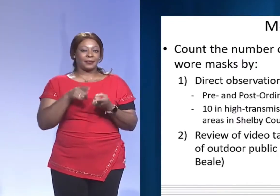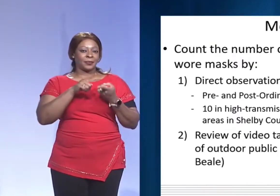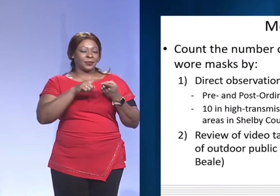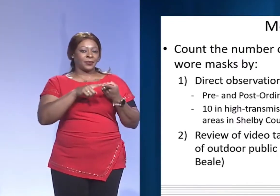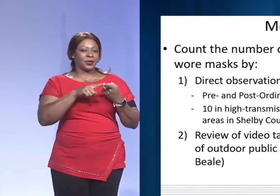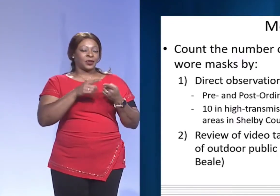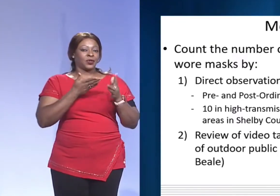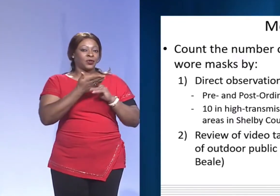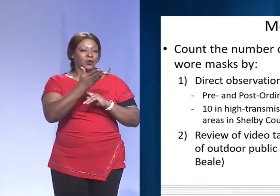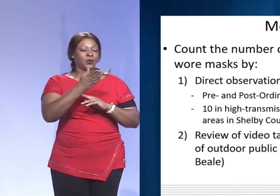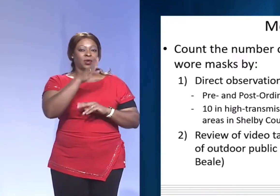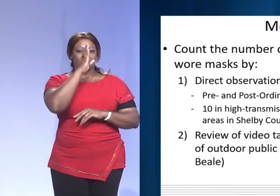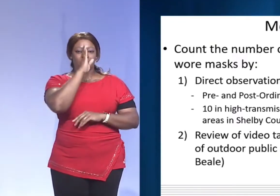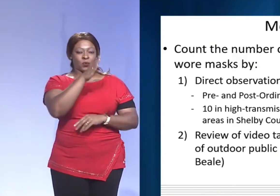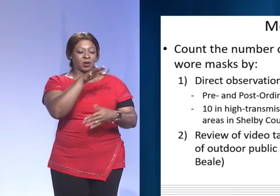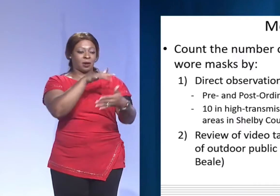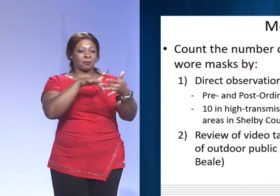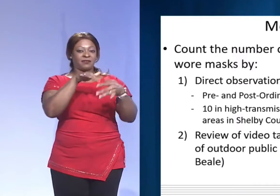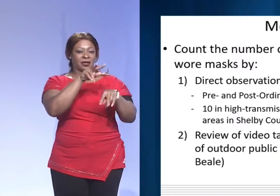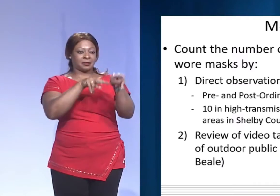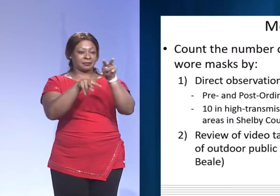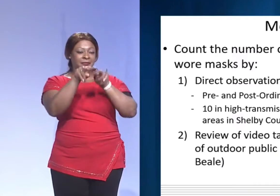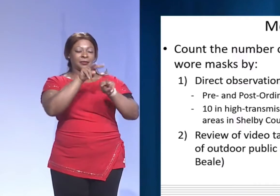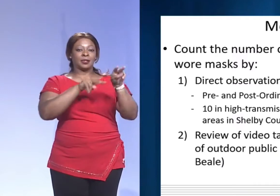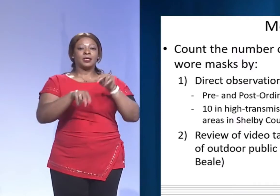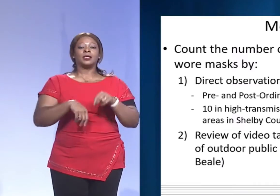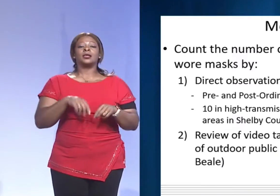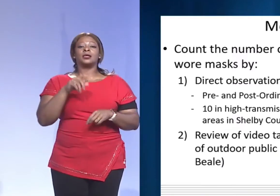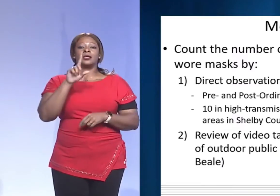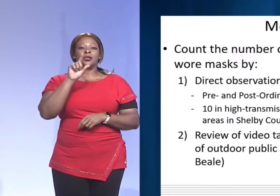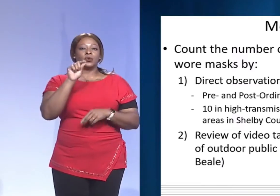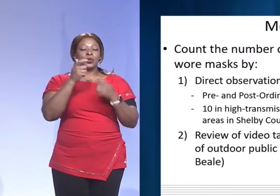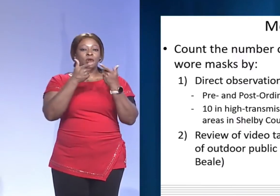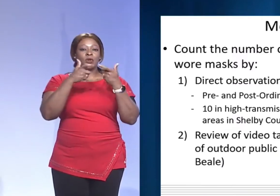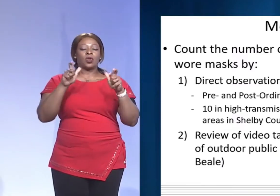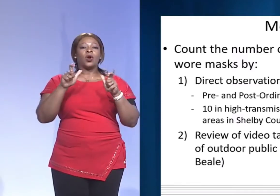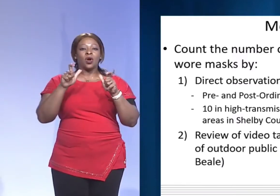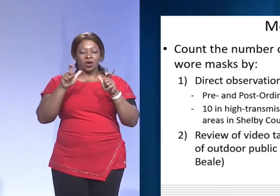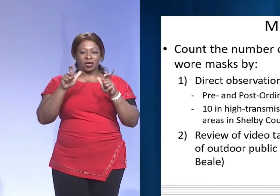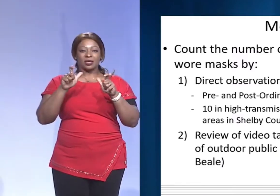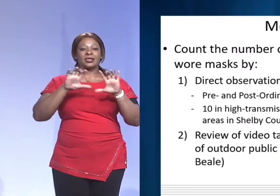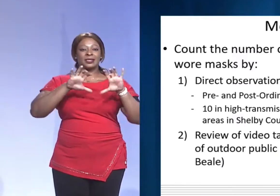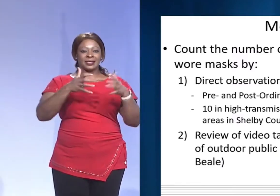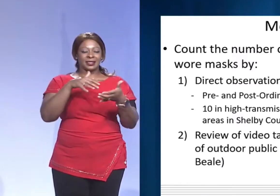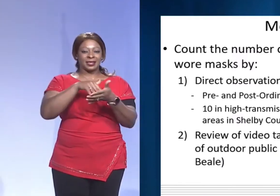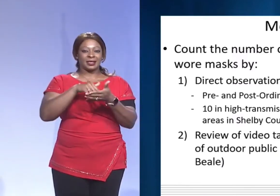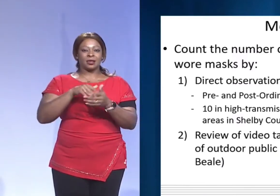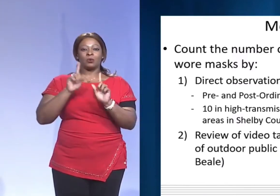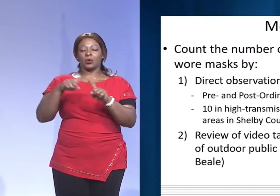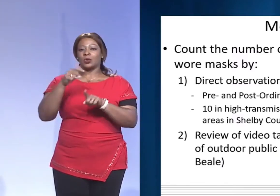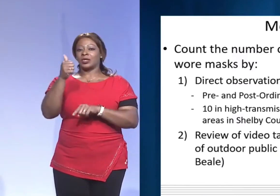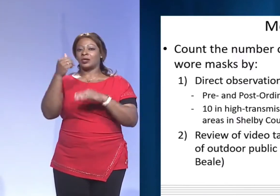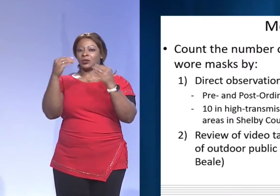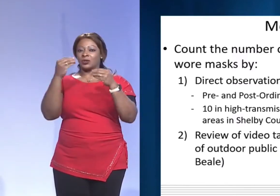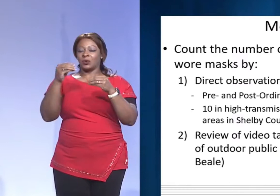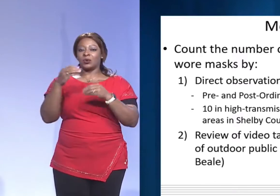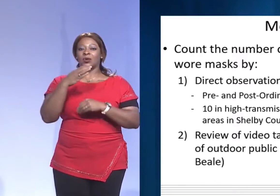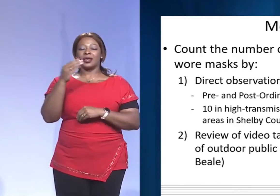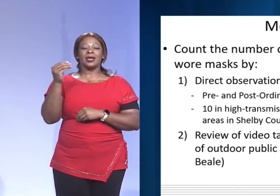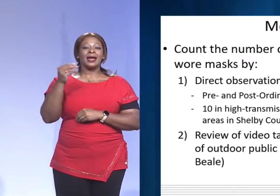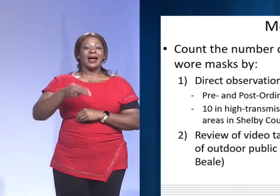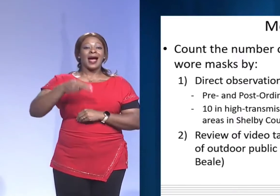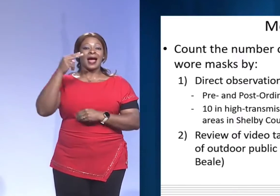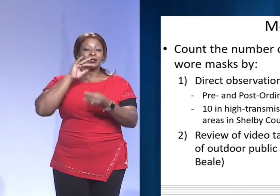via direct observation in 20 large retail settings. We went to 10 stores in high